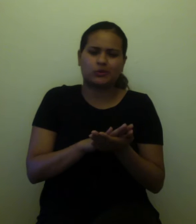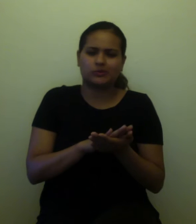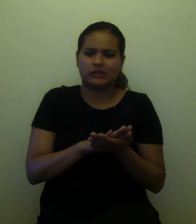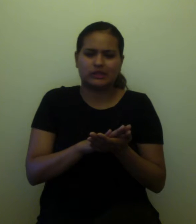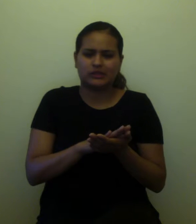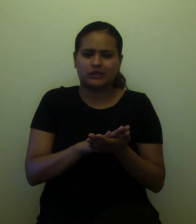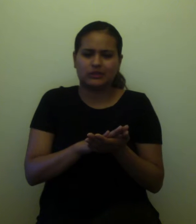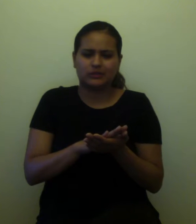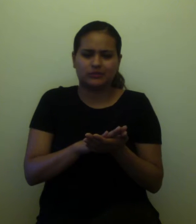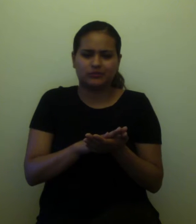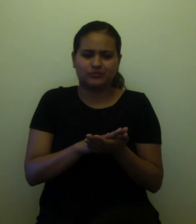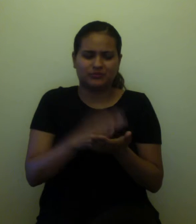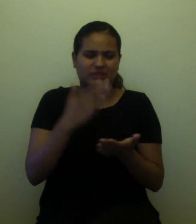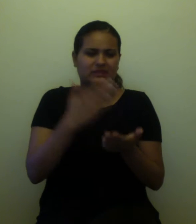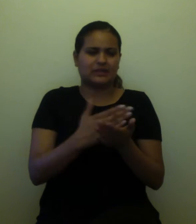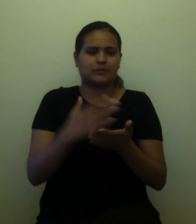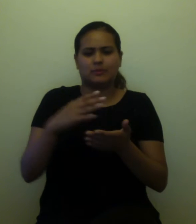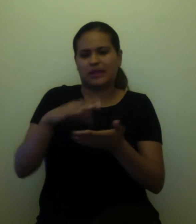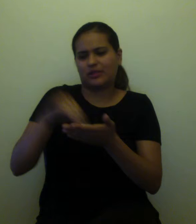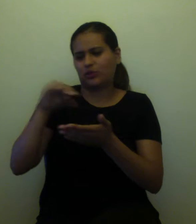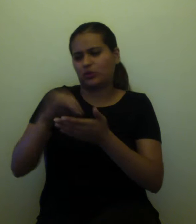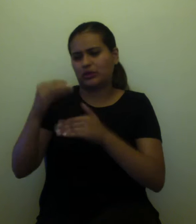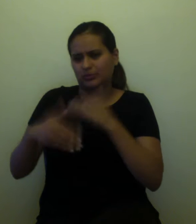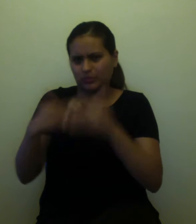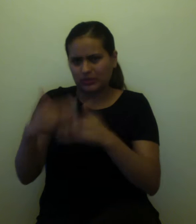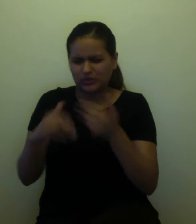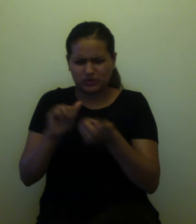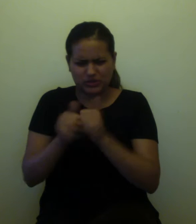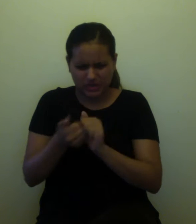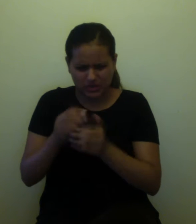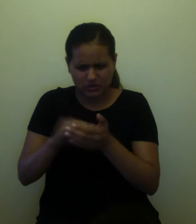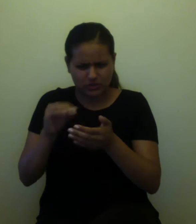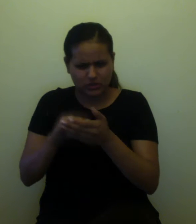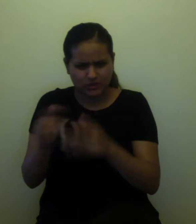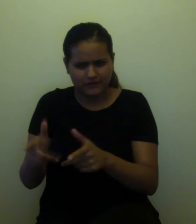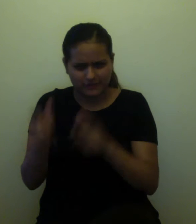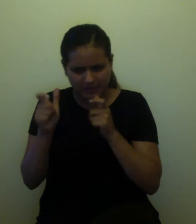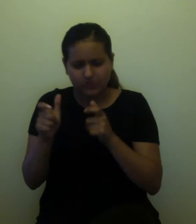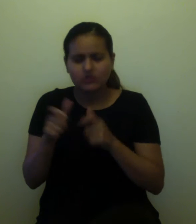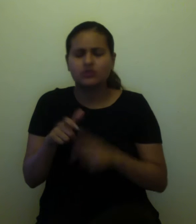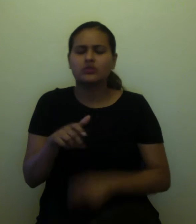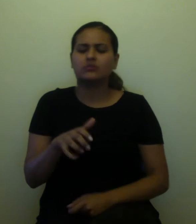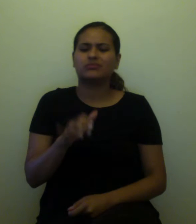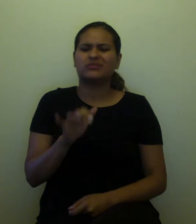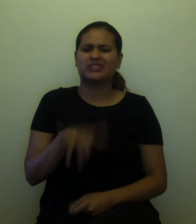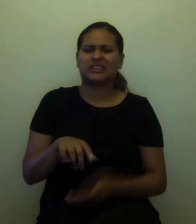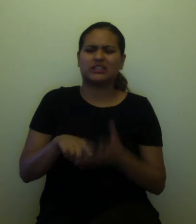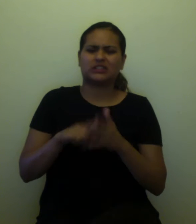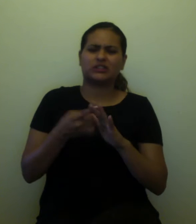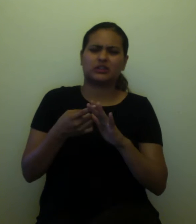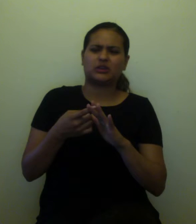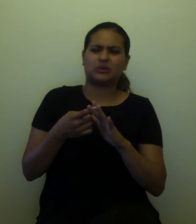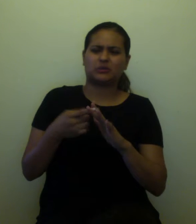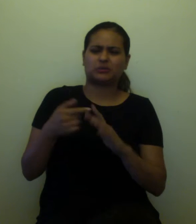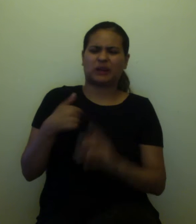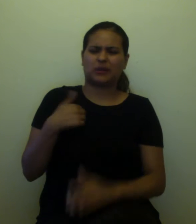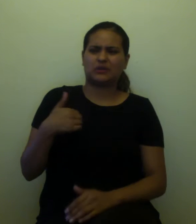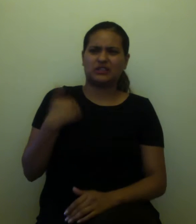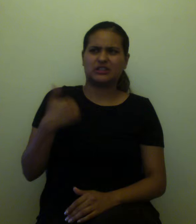faster? And this began when I was very, very young. When I was 11 years old, I wrote a letter to researchers